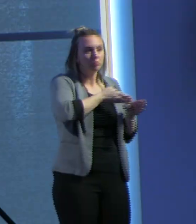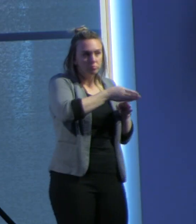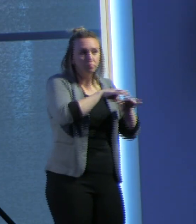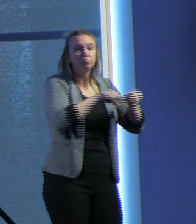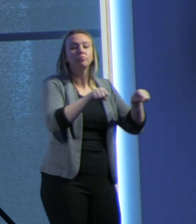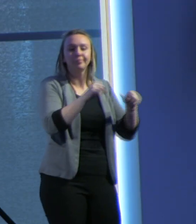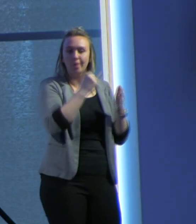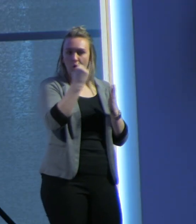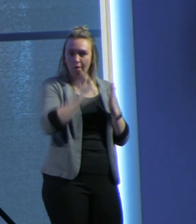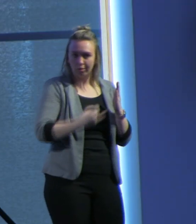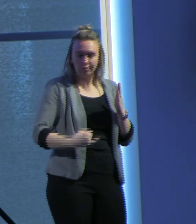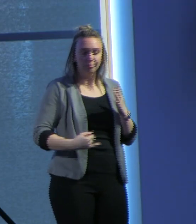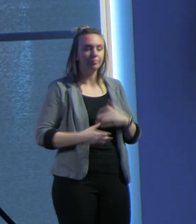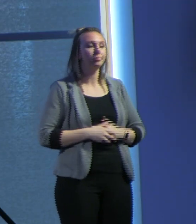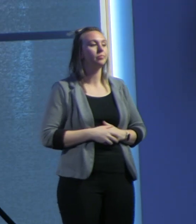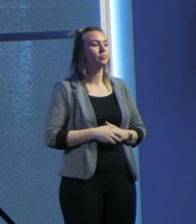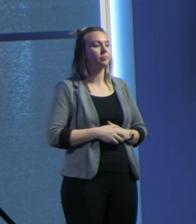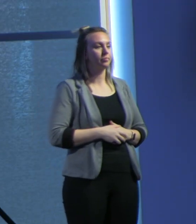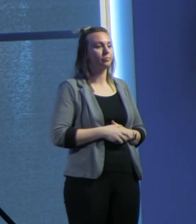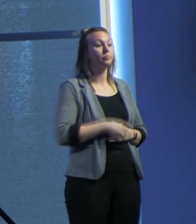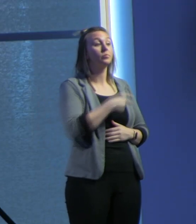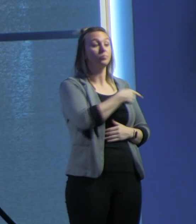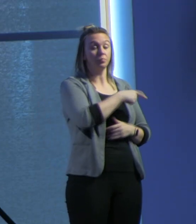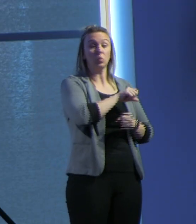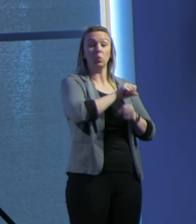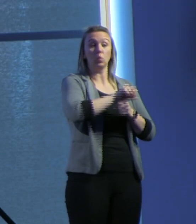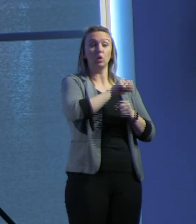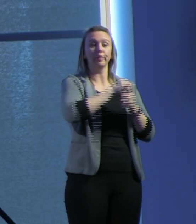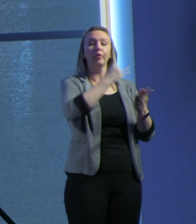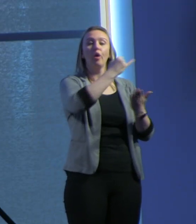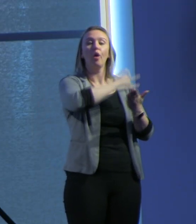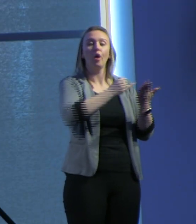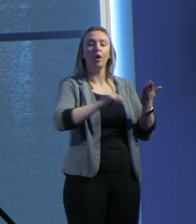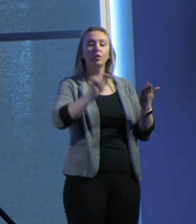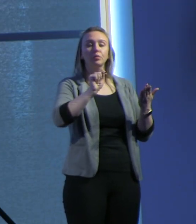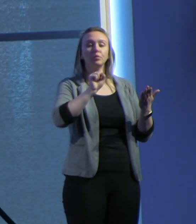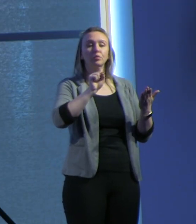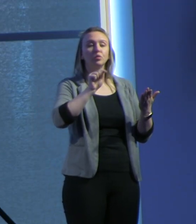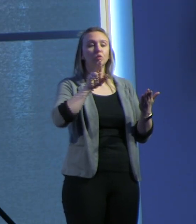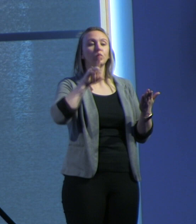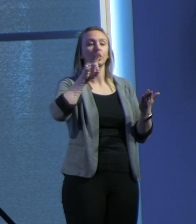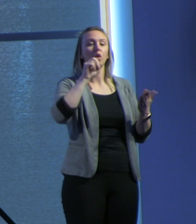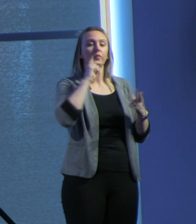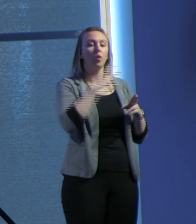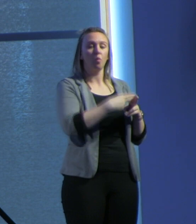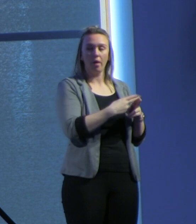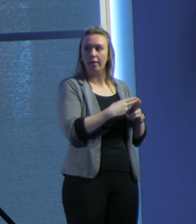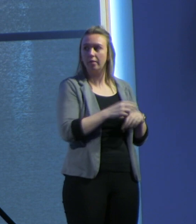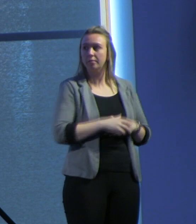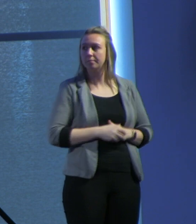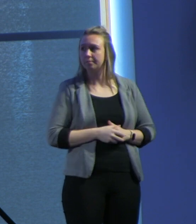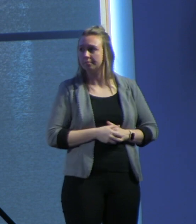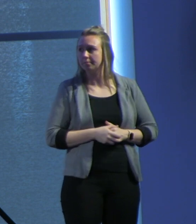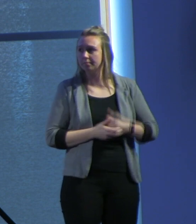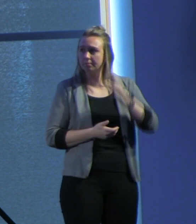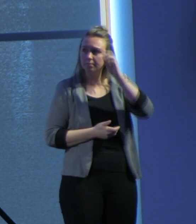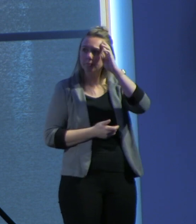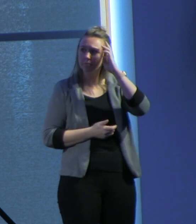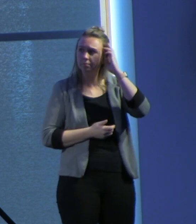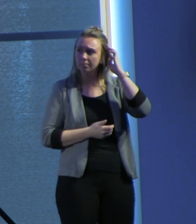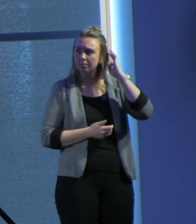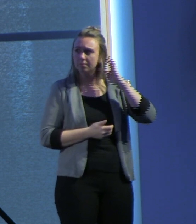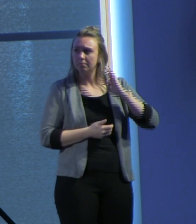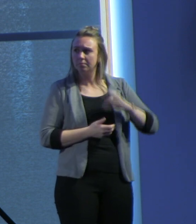and she worked in a art studio for a while, and then all she saw was over